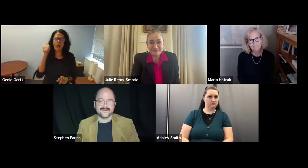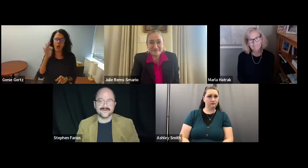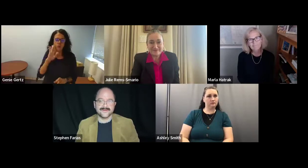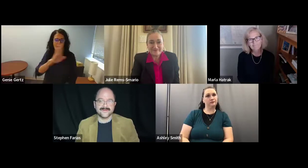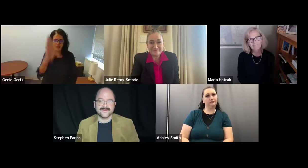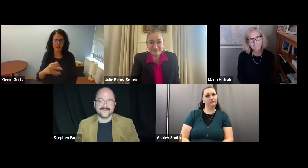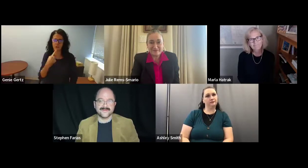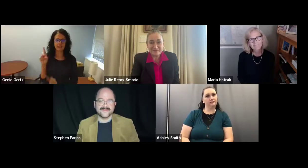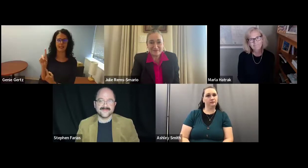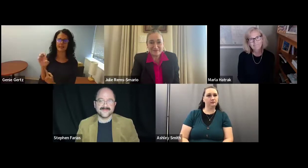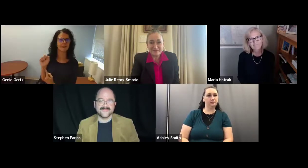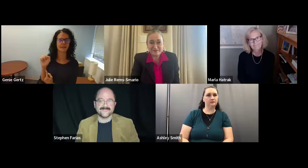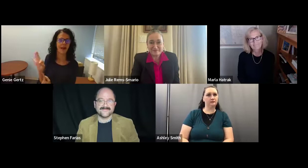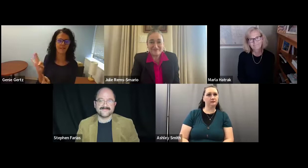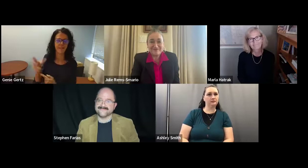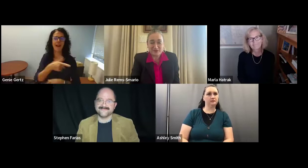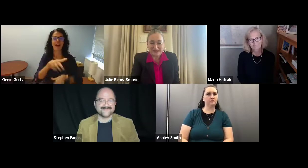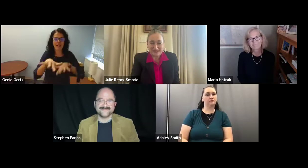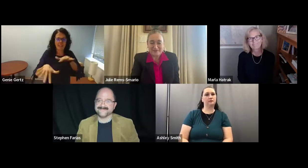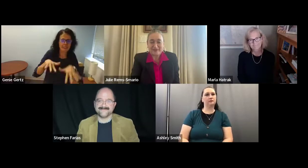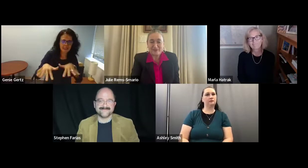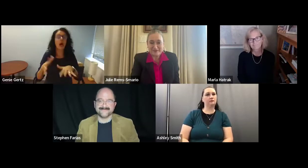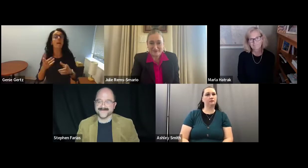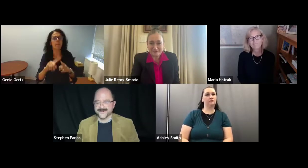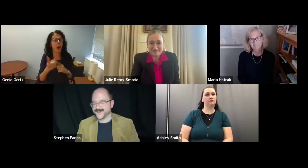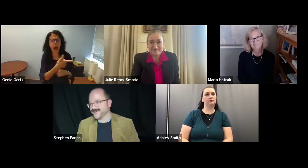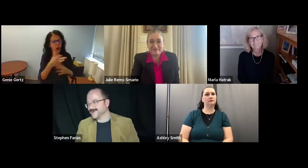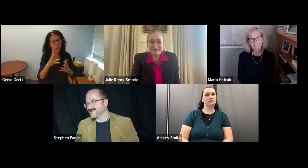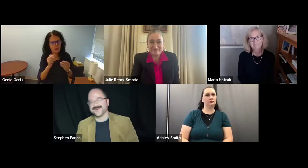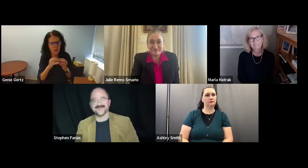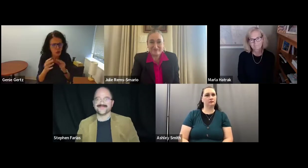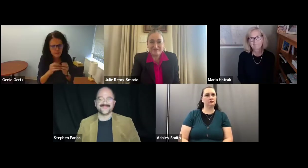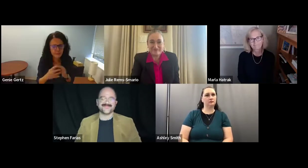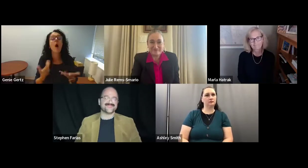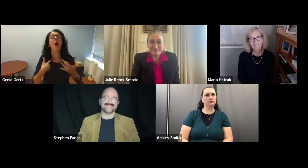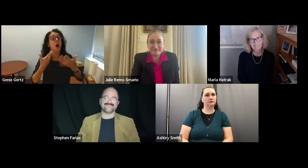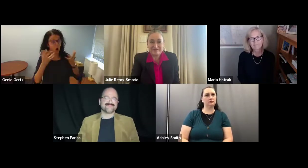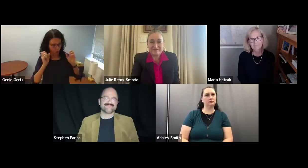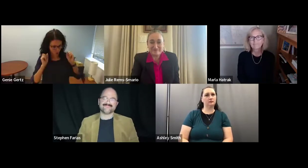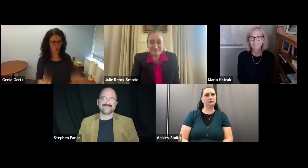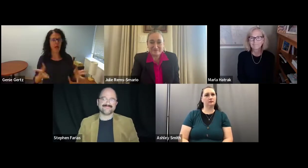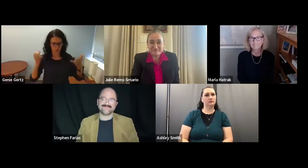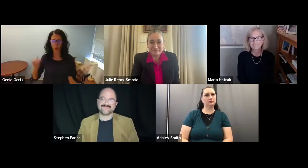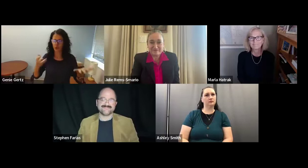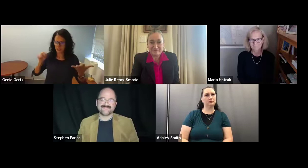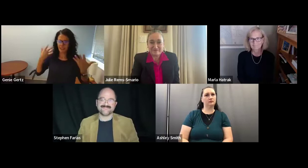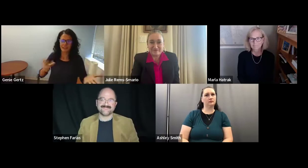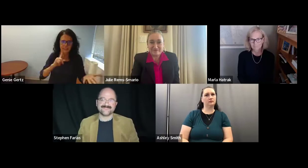she's deaf? Blah, blah, blah, blah, blah. They never say the word DEAF. Ever. They're not going to say the word